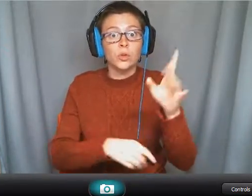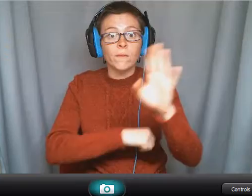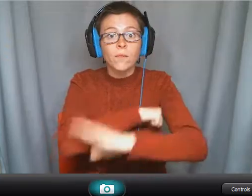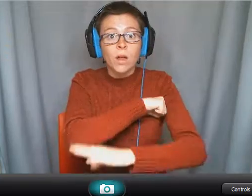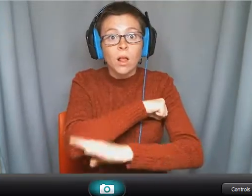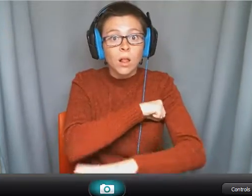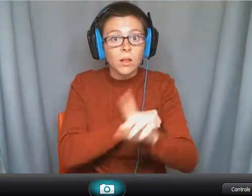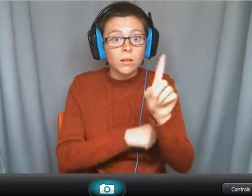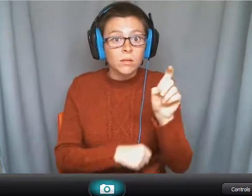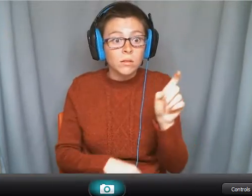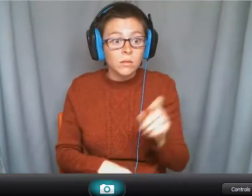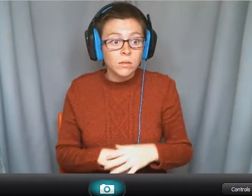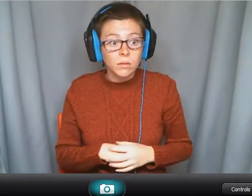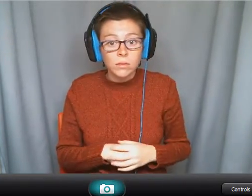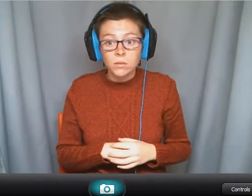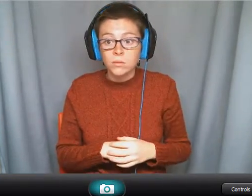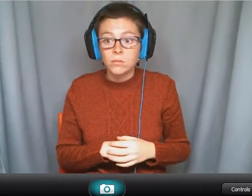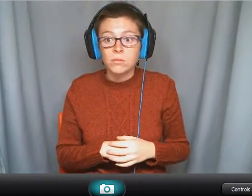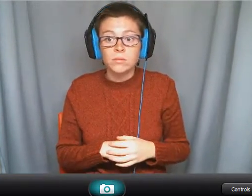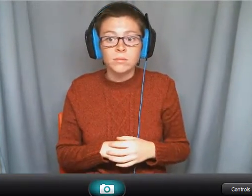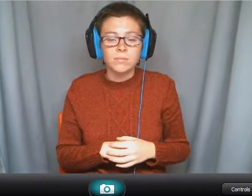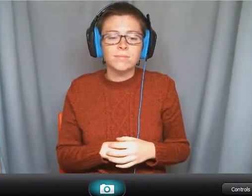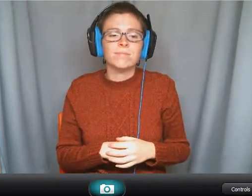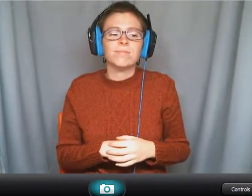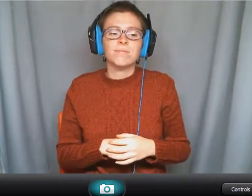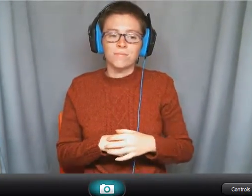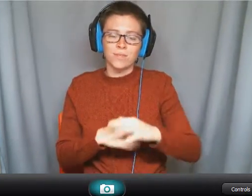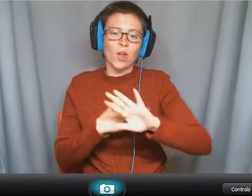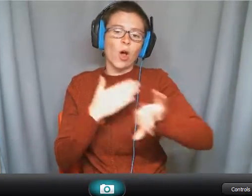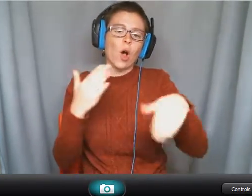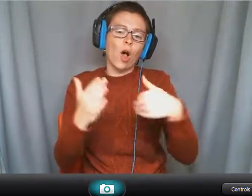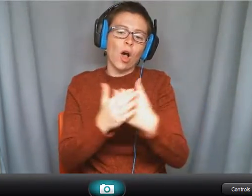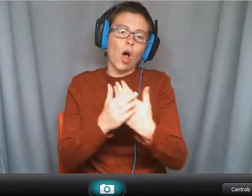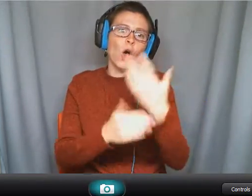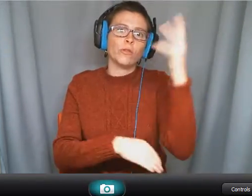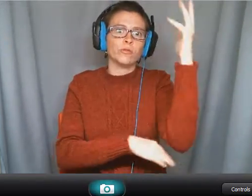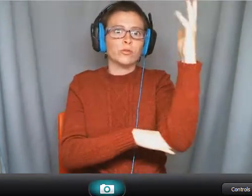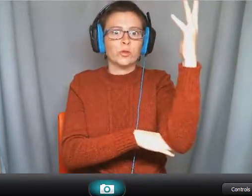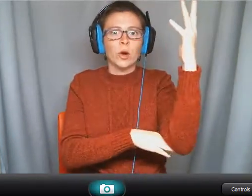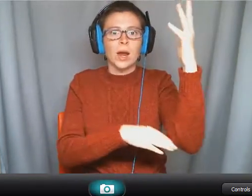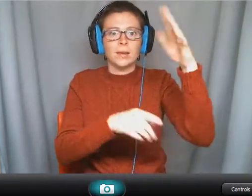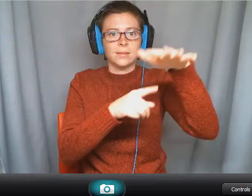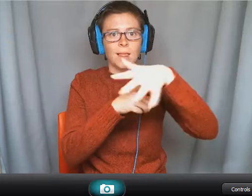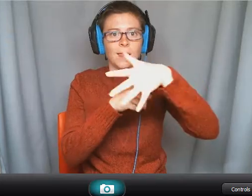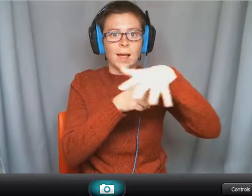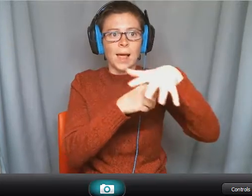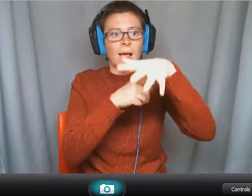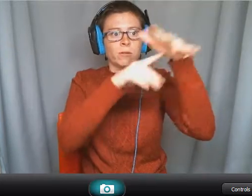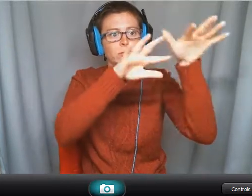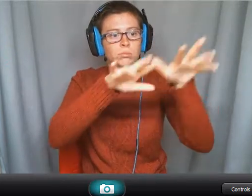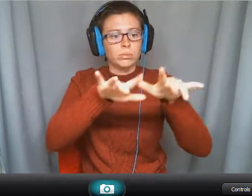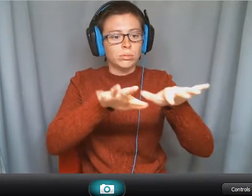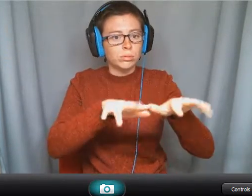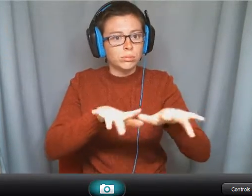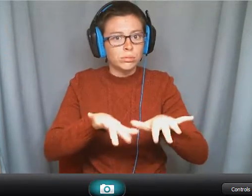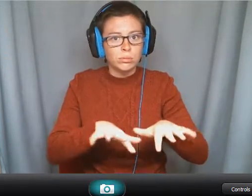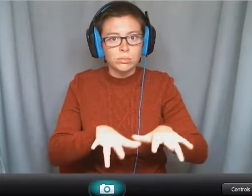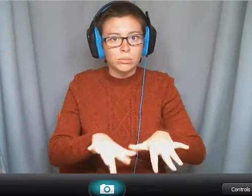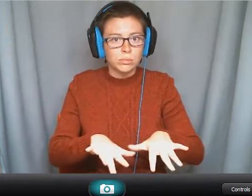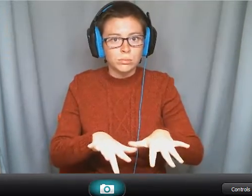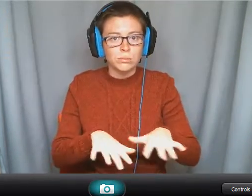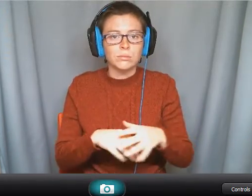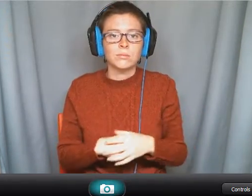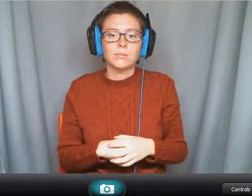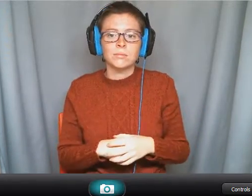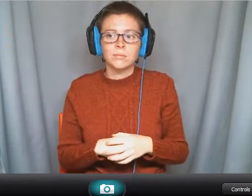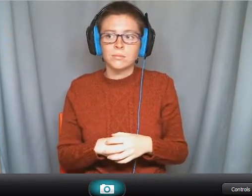All those leaves come fluttering down, don't they? Falling to the ground. Okay, is there any other season when it's